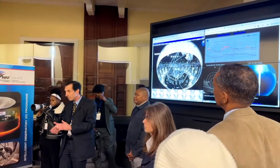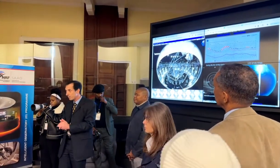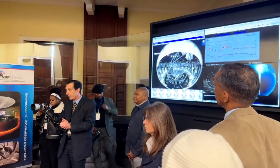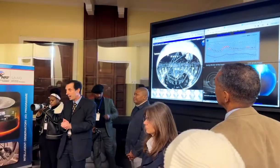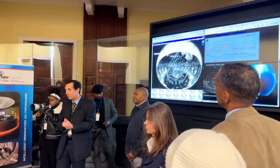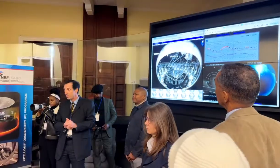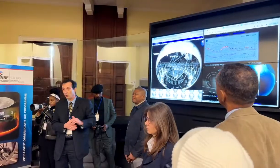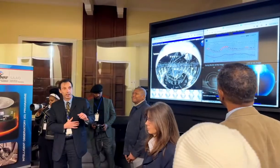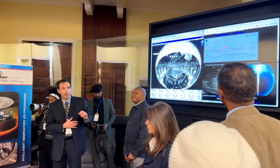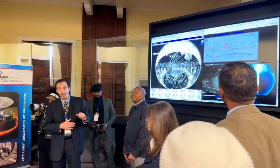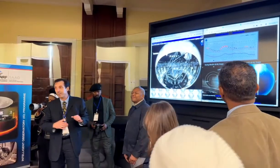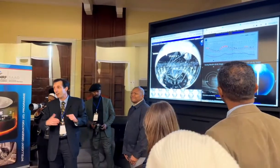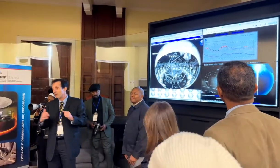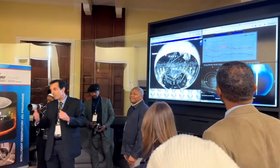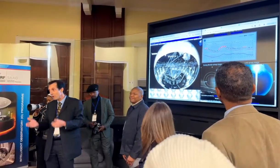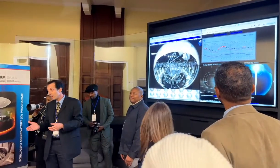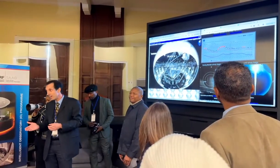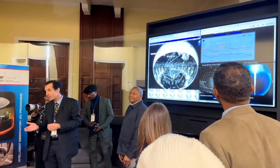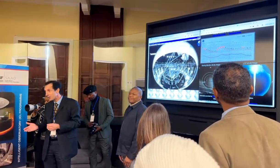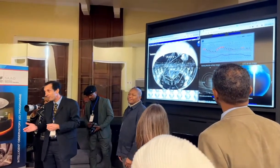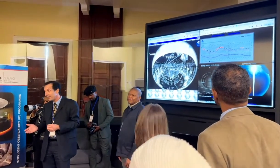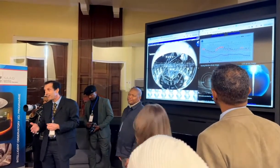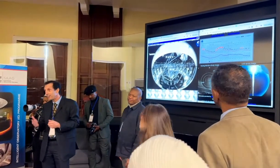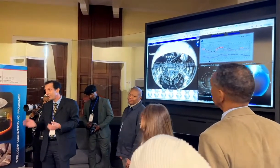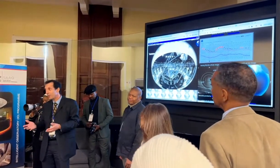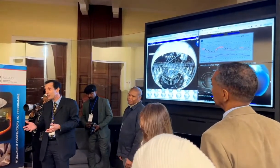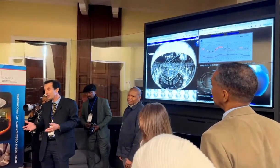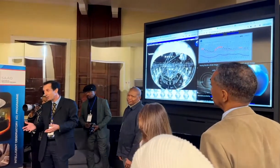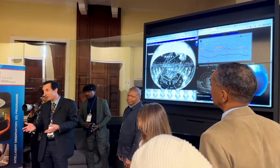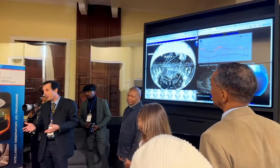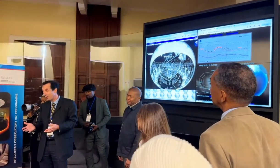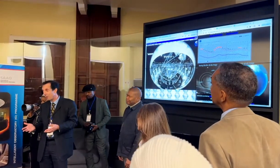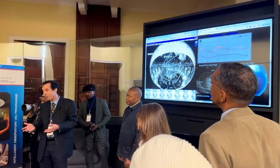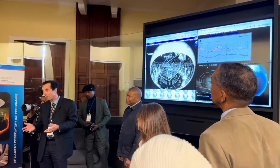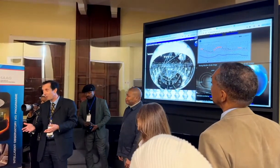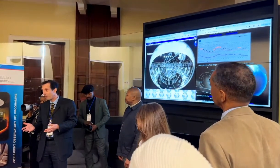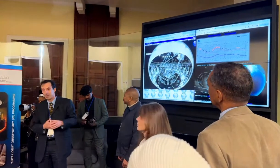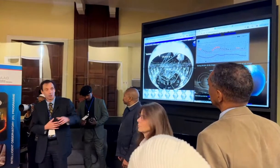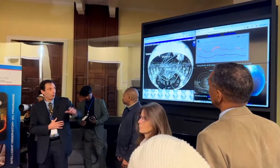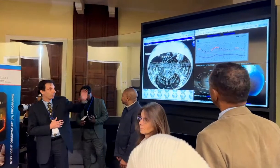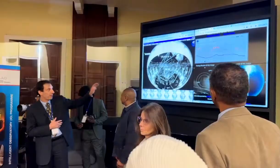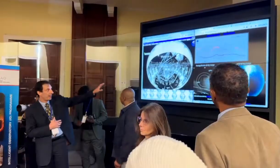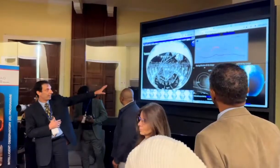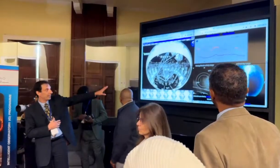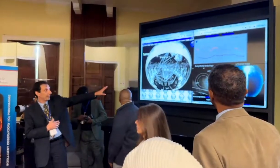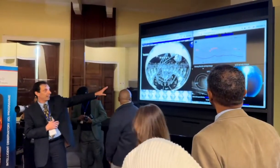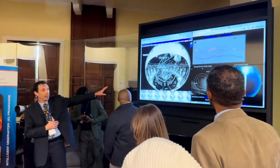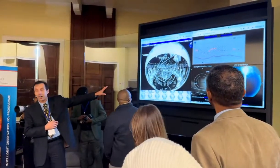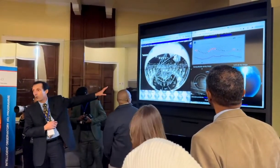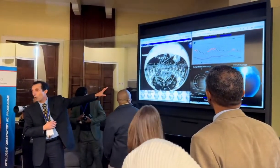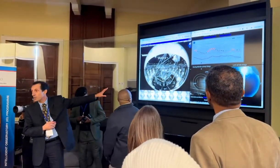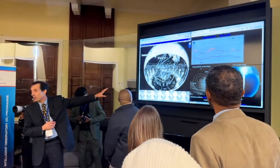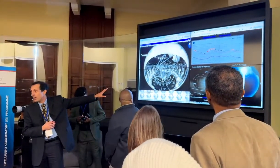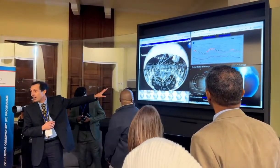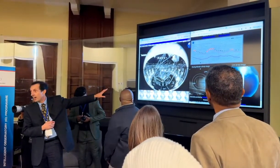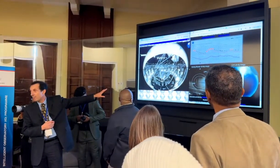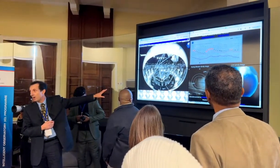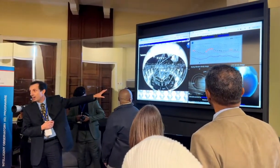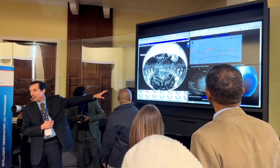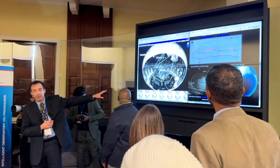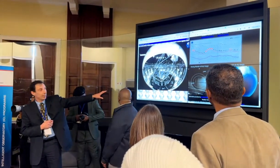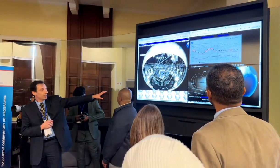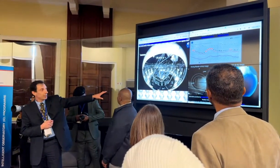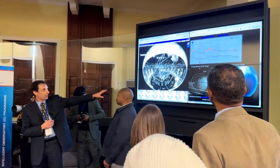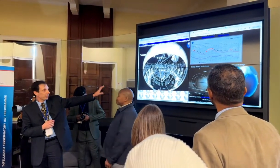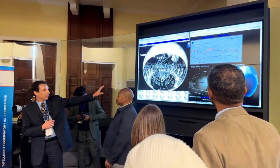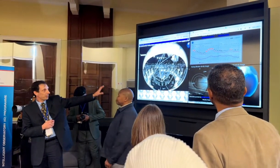weather. So if you're remotely observing, of course, you don't know what the weather is, so we provide an all-sky